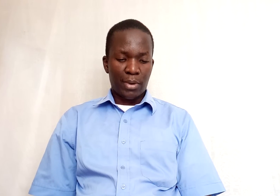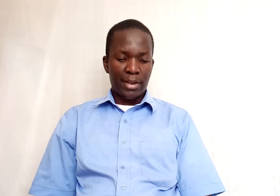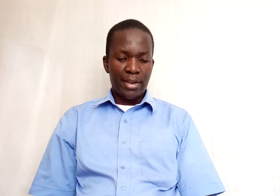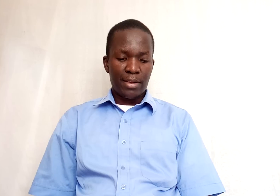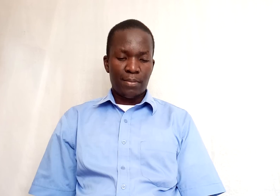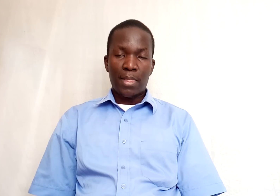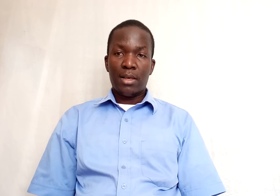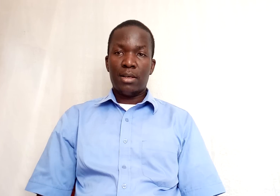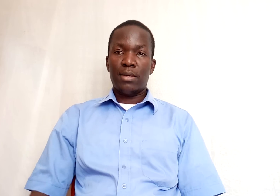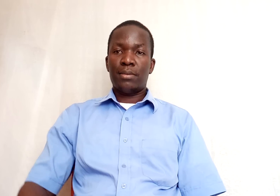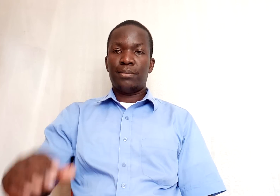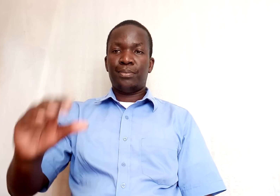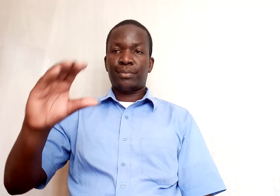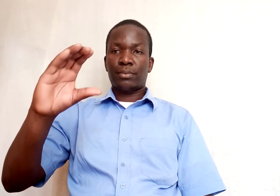spelled.